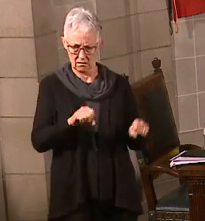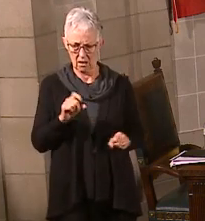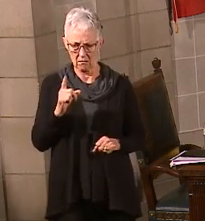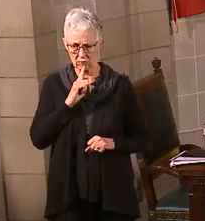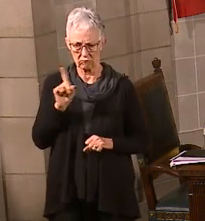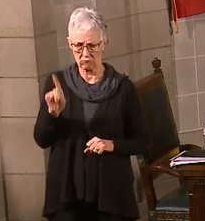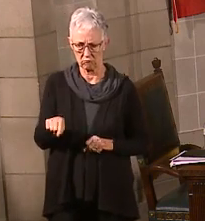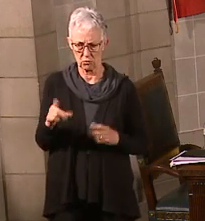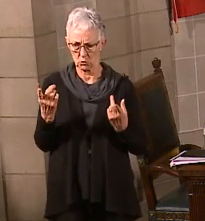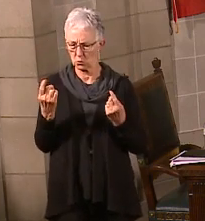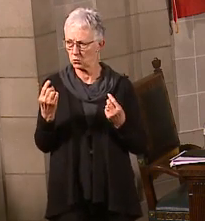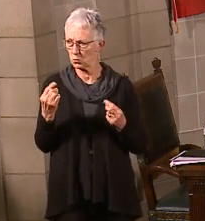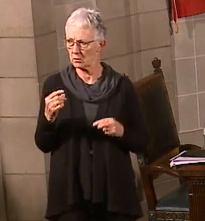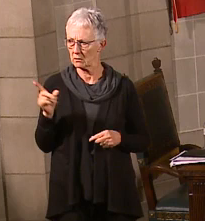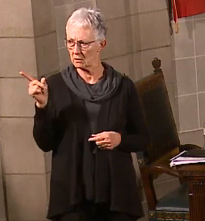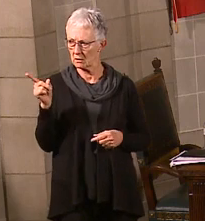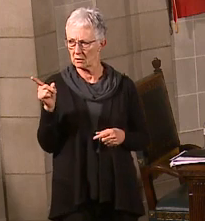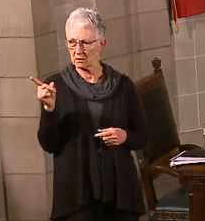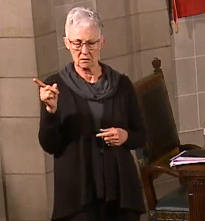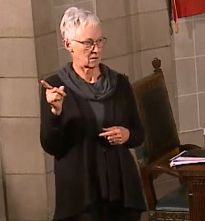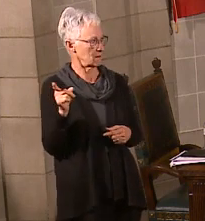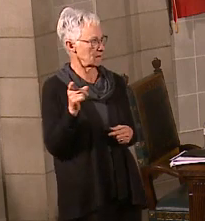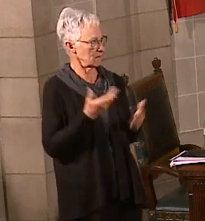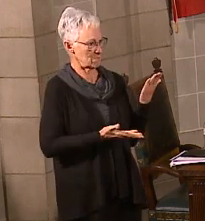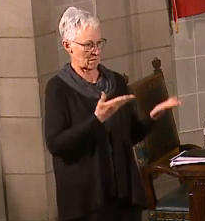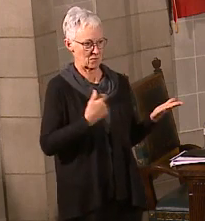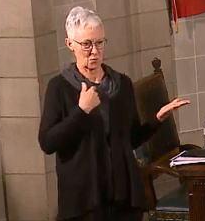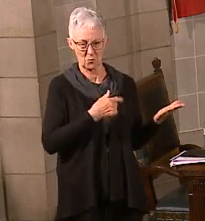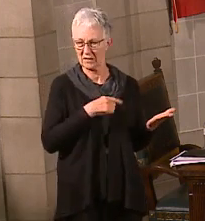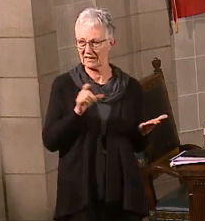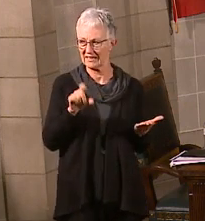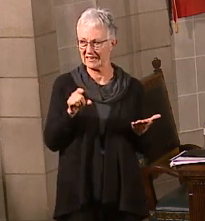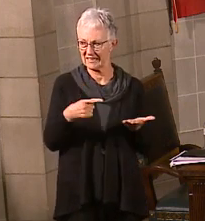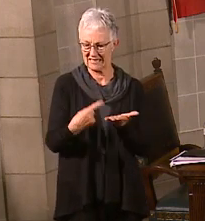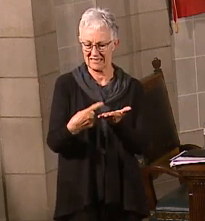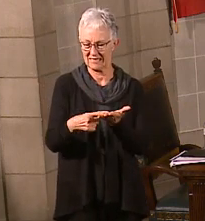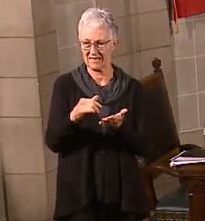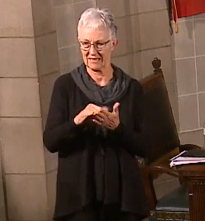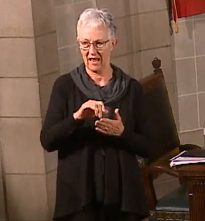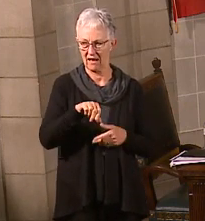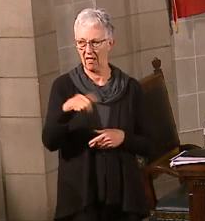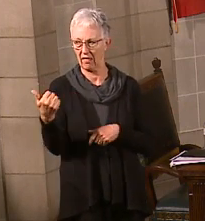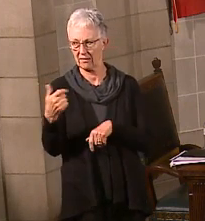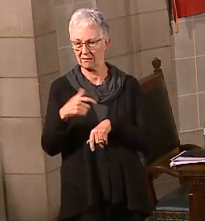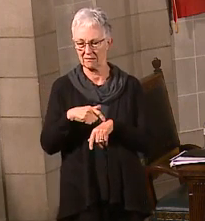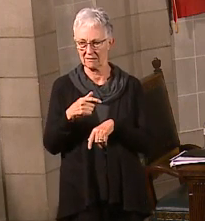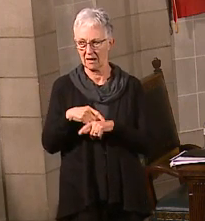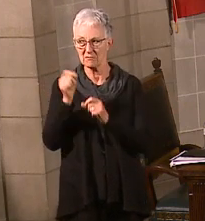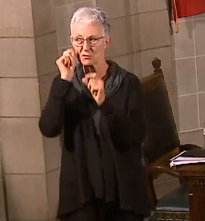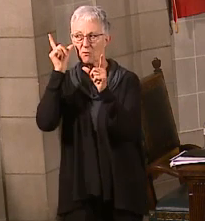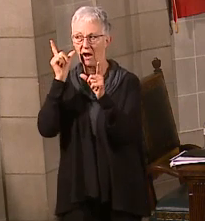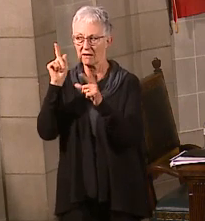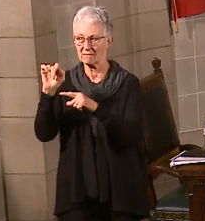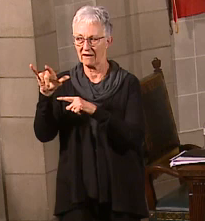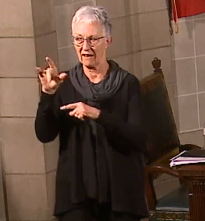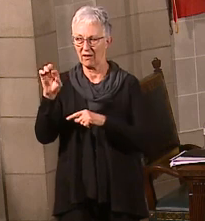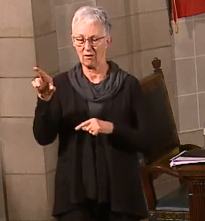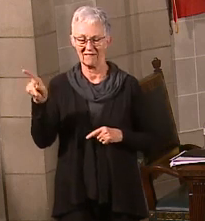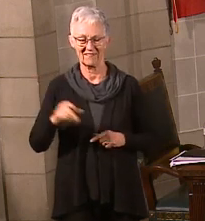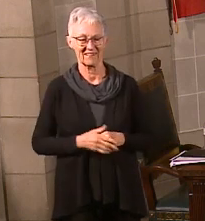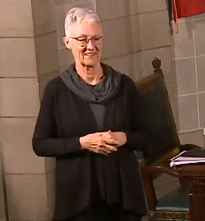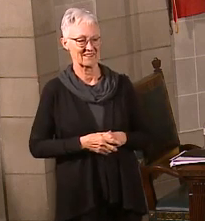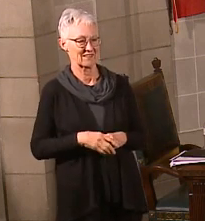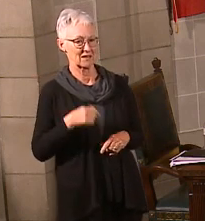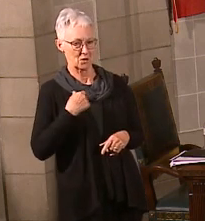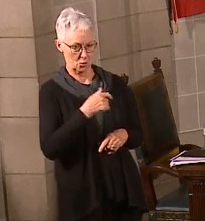we can pick up another time, Taylor, so surprise, our unified command structure. And part of that is going to be working specifically